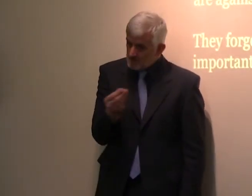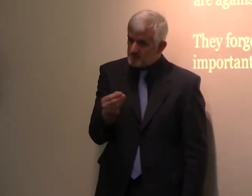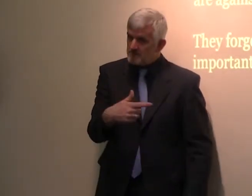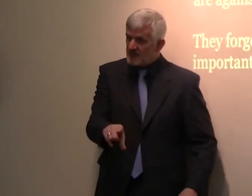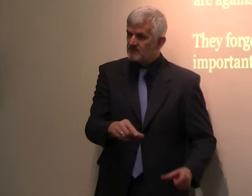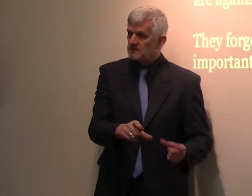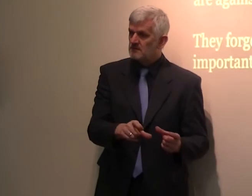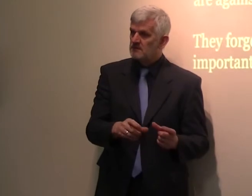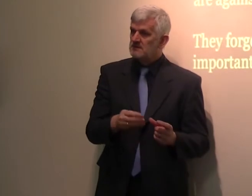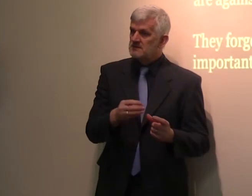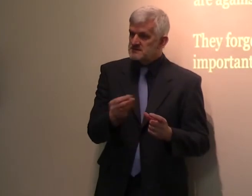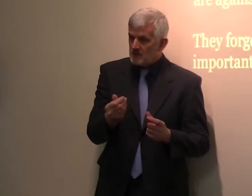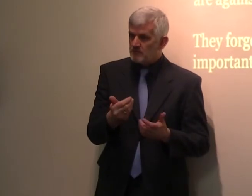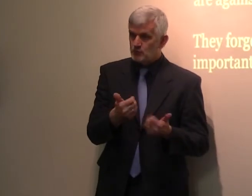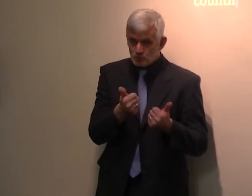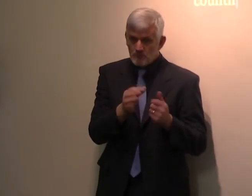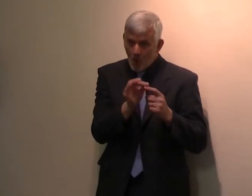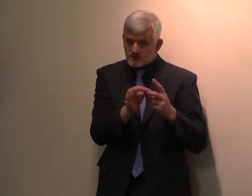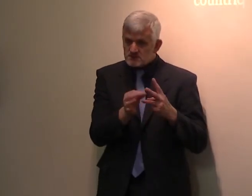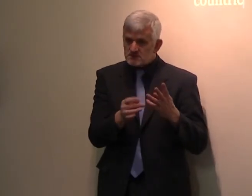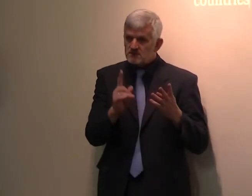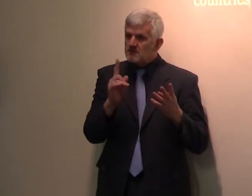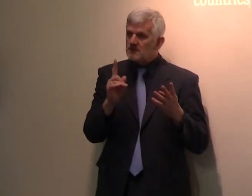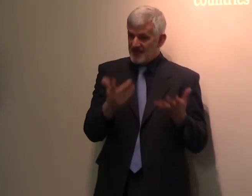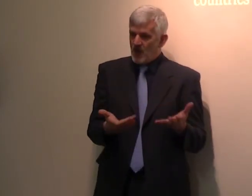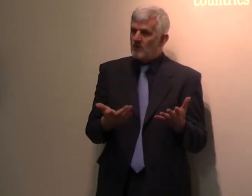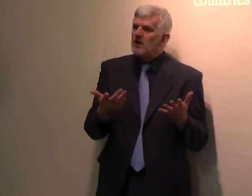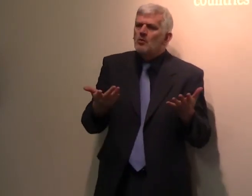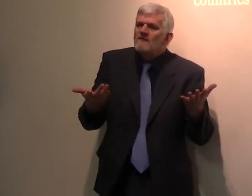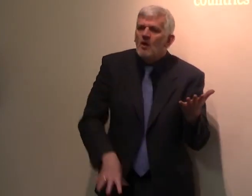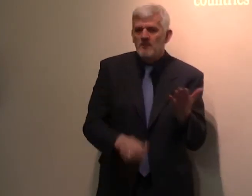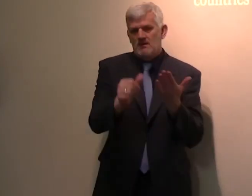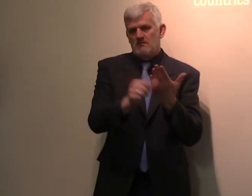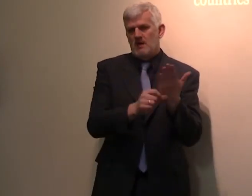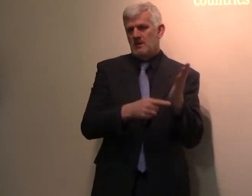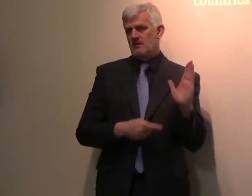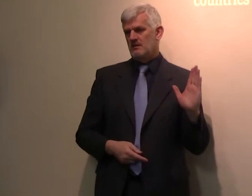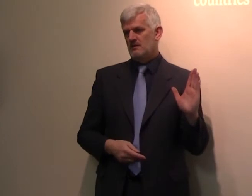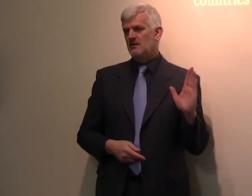from? From the Bible. Oh, please, my brothers and sisters, love the Bible.